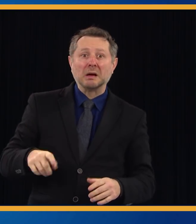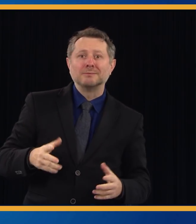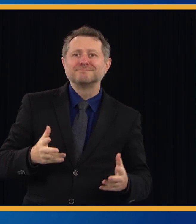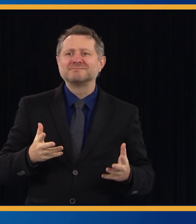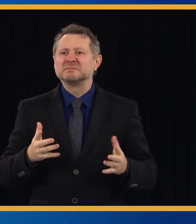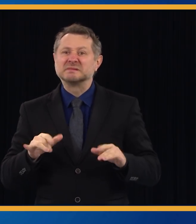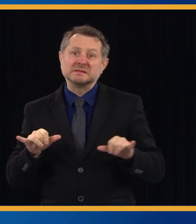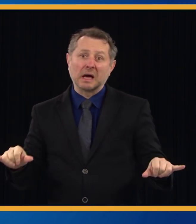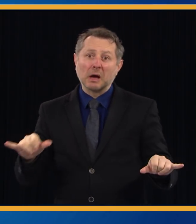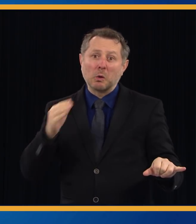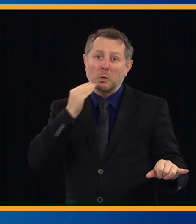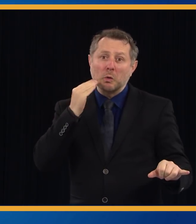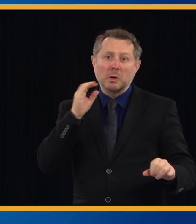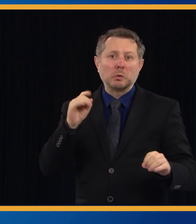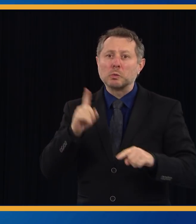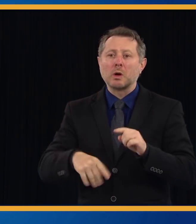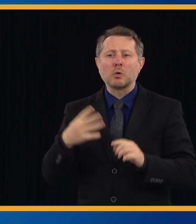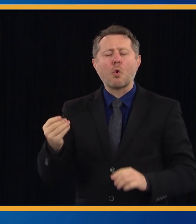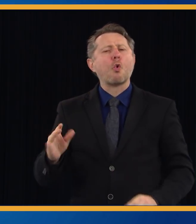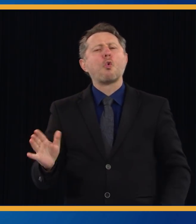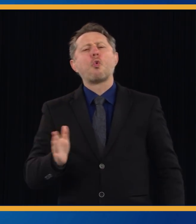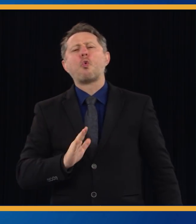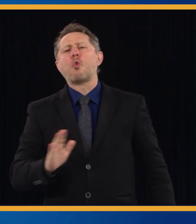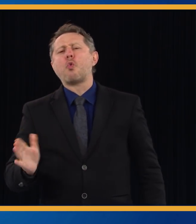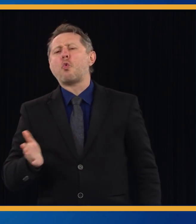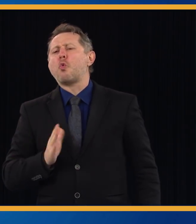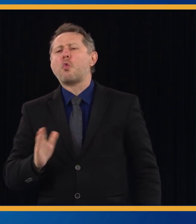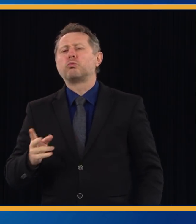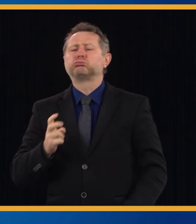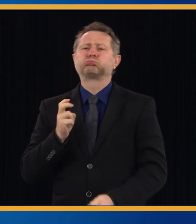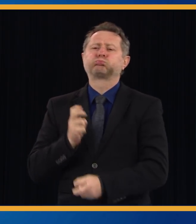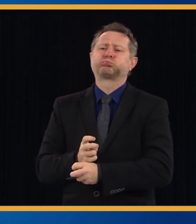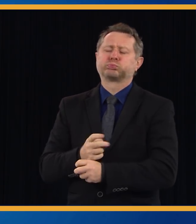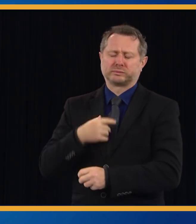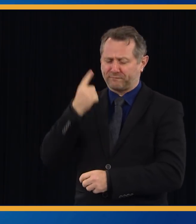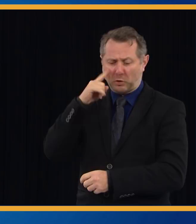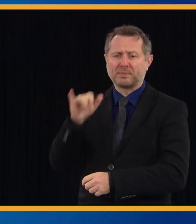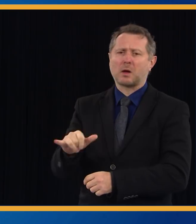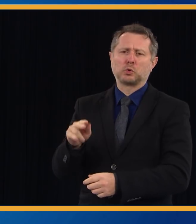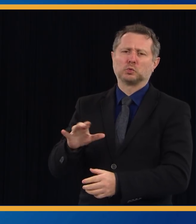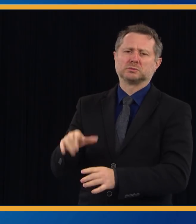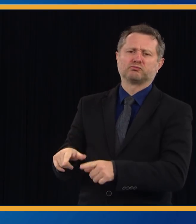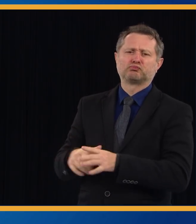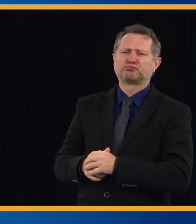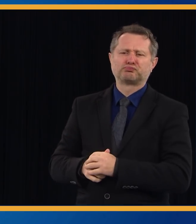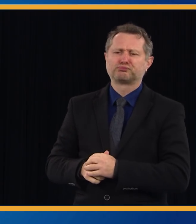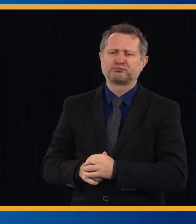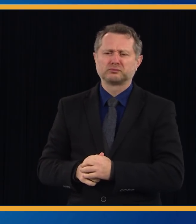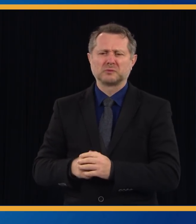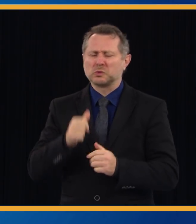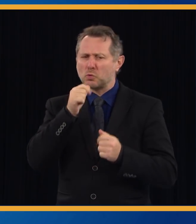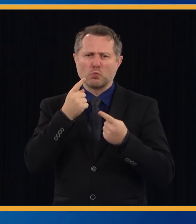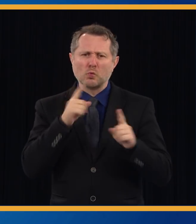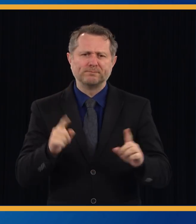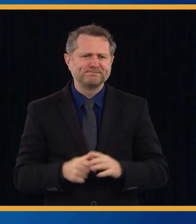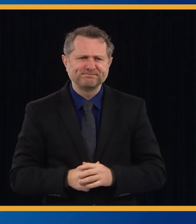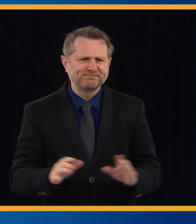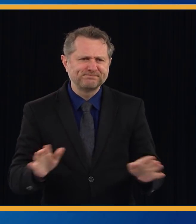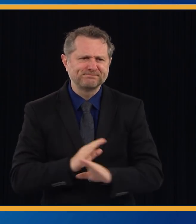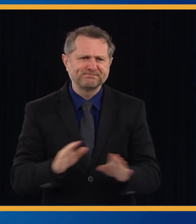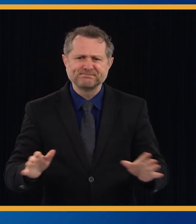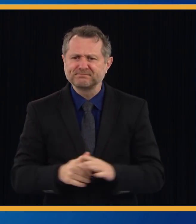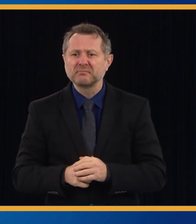have anything for you to do. Stay in your apartment with the 3 kids. You know, that doesn't work. There's a